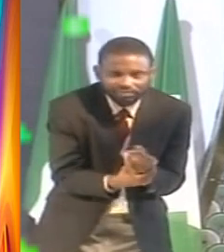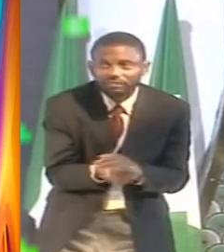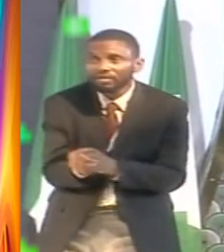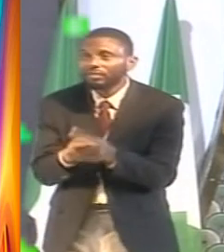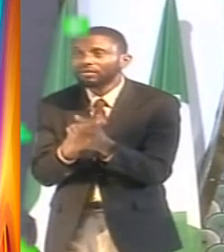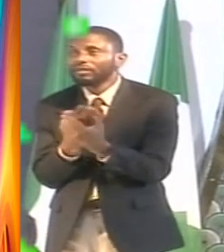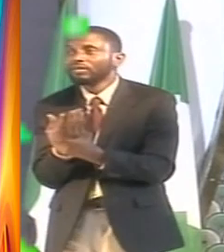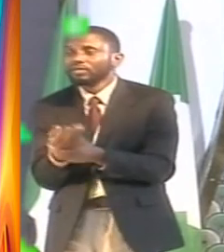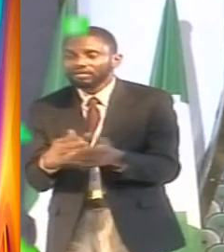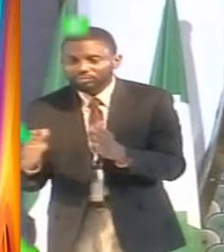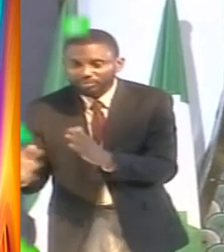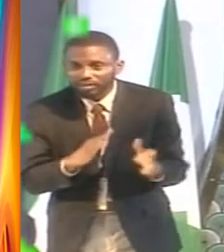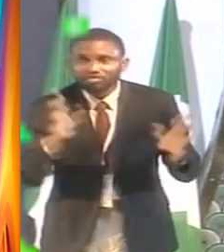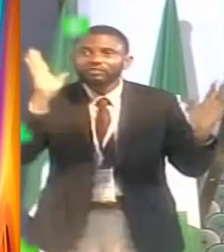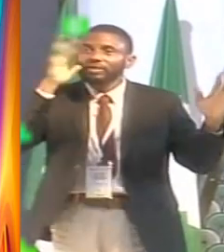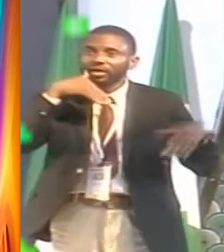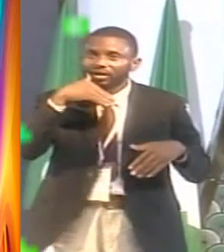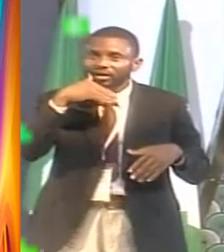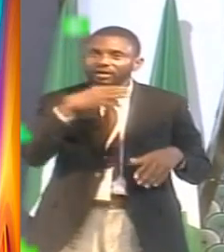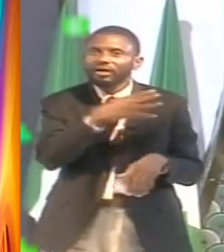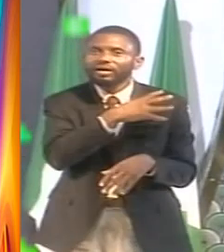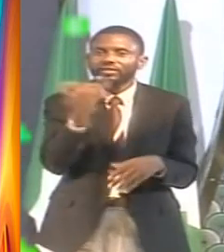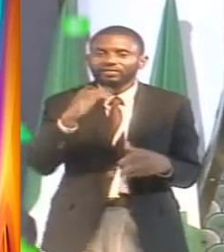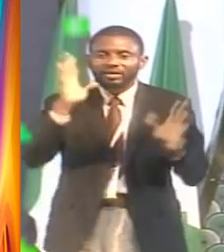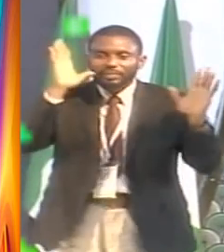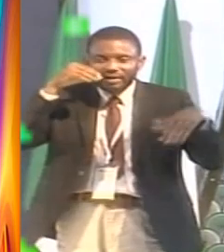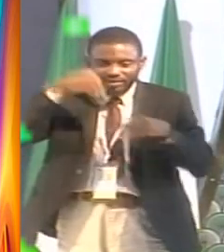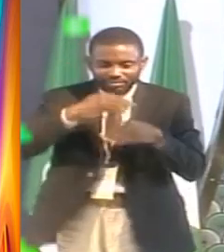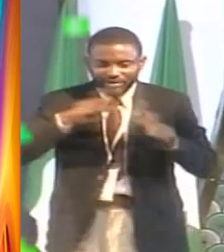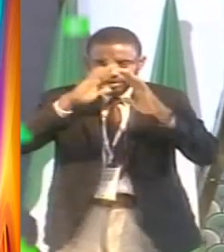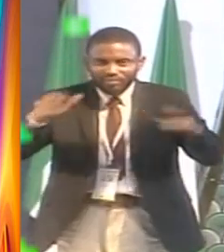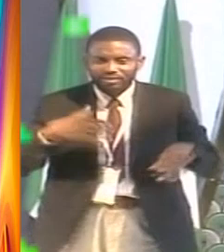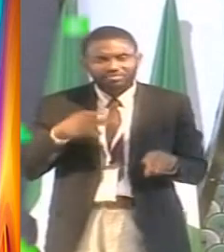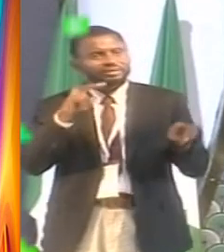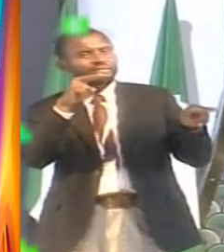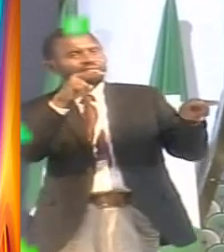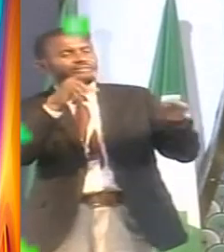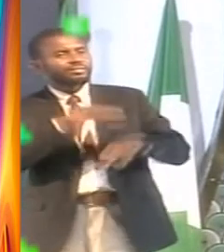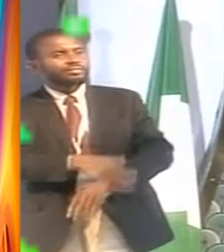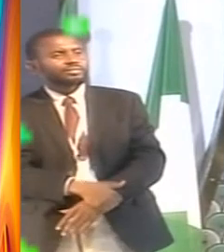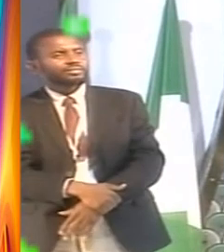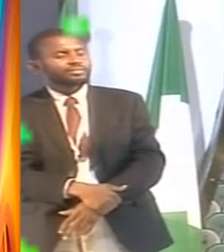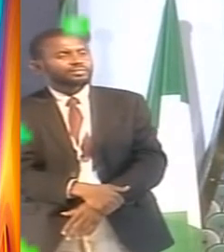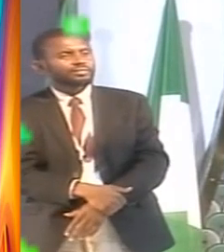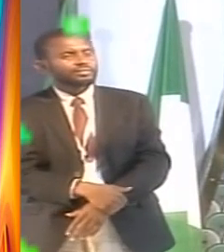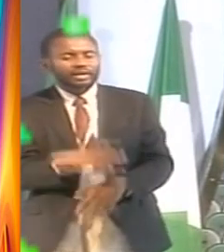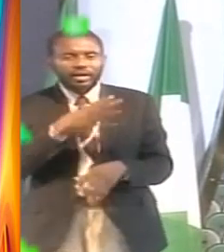are preparing for their salah. And they prayed in my house. I'm looking at them.